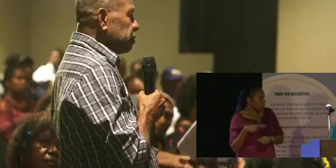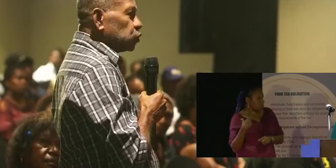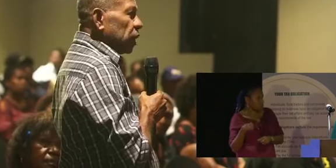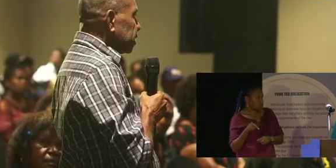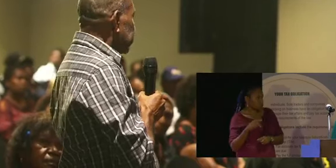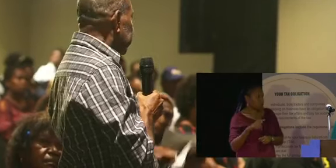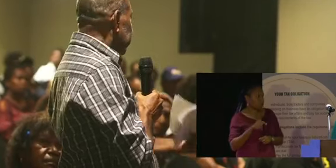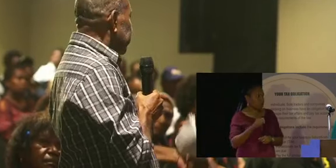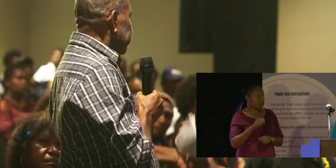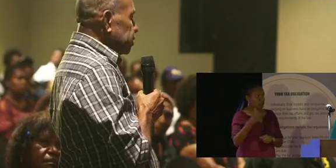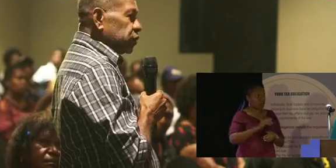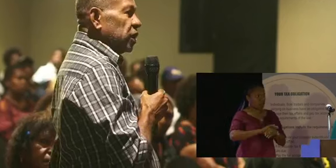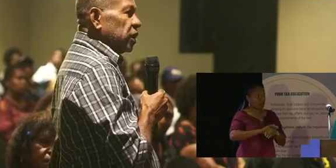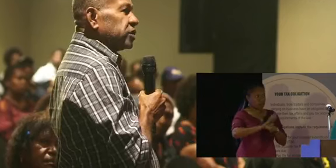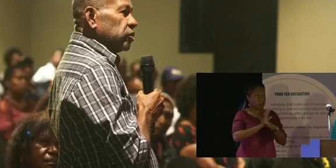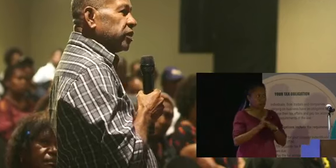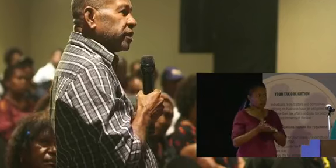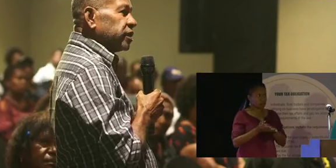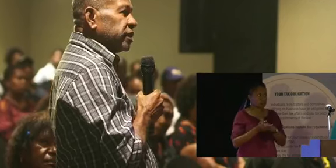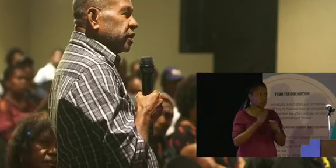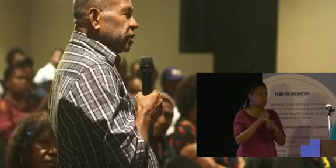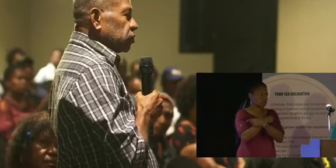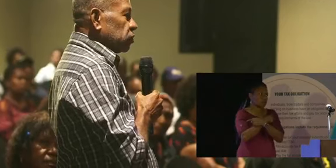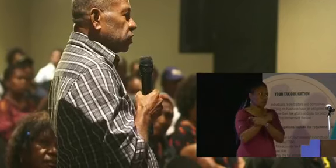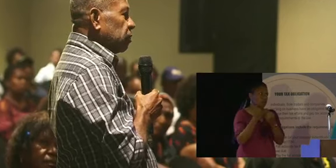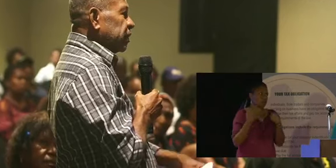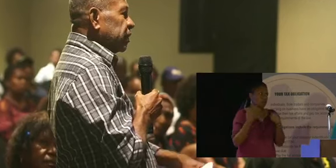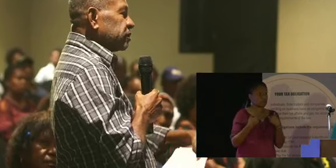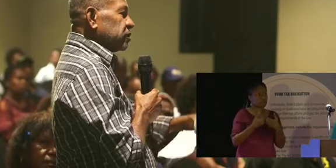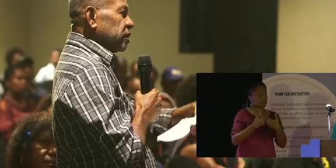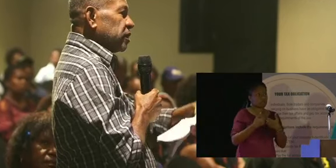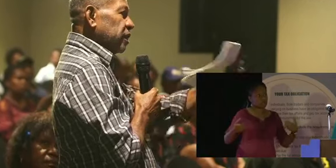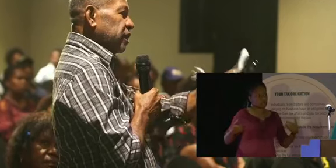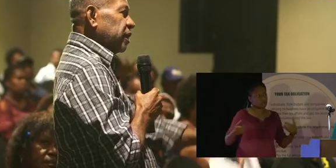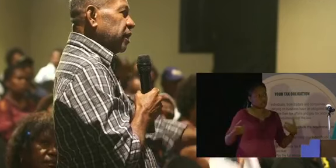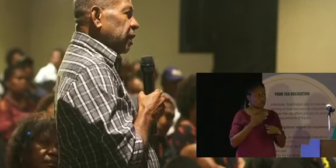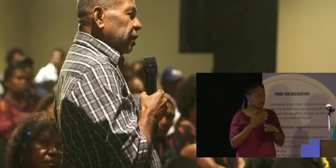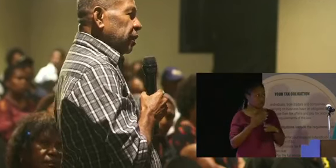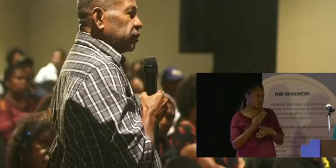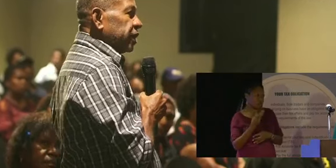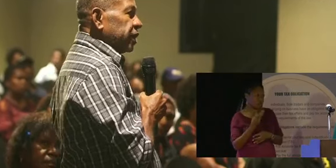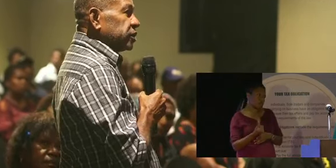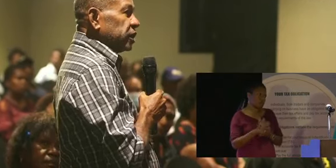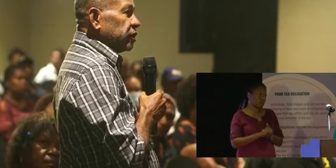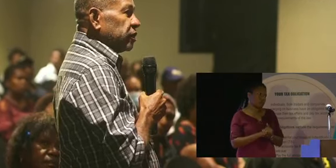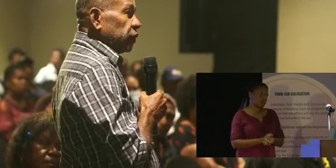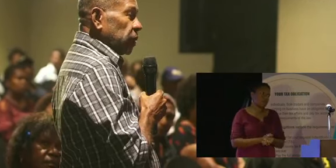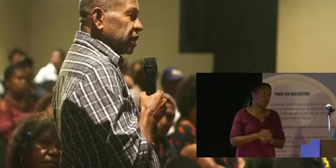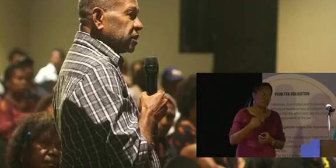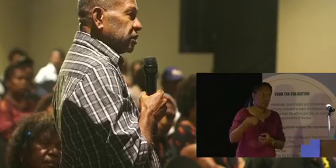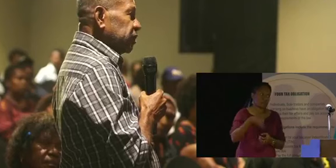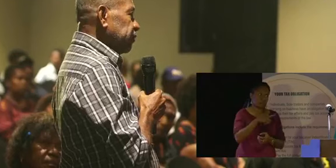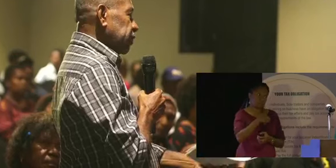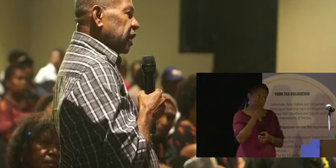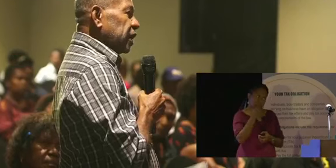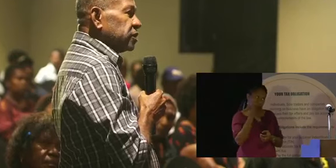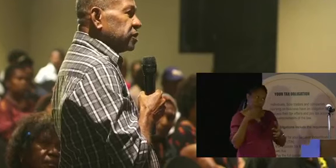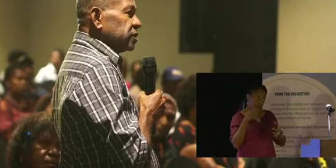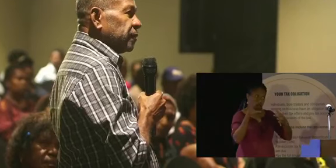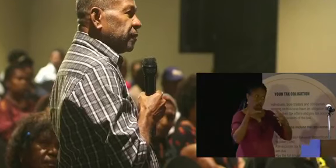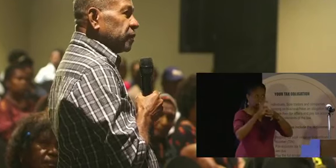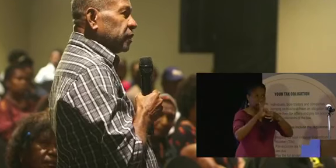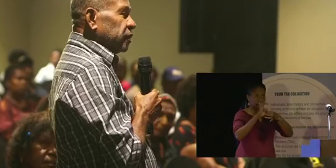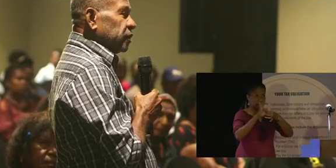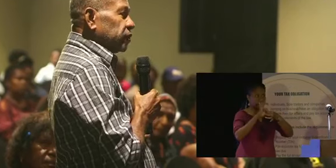this remote work situations and all that. So some of us plan to engage foreign workers in foreign